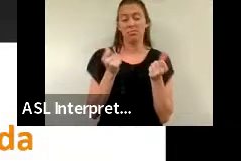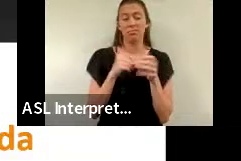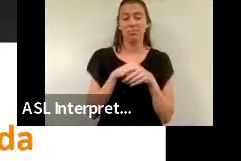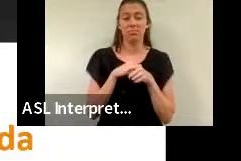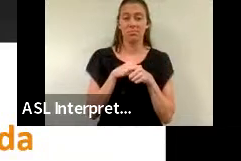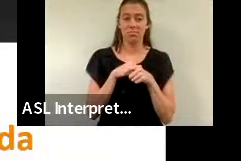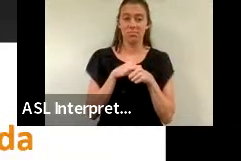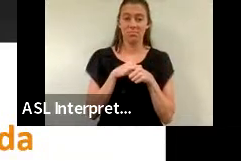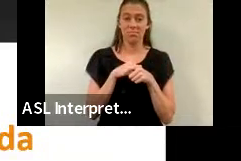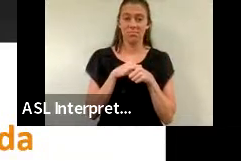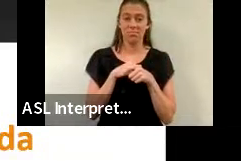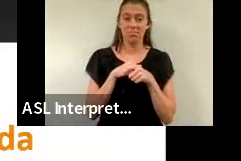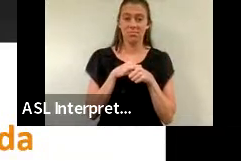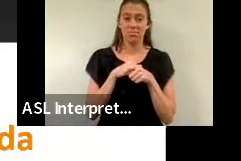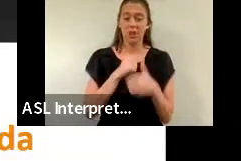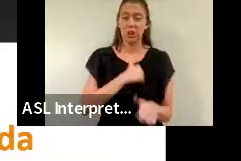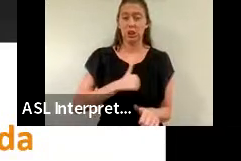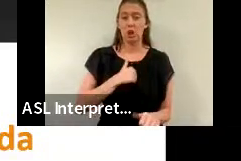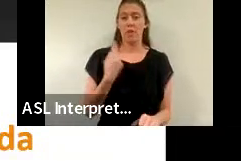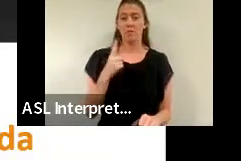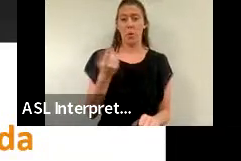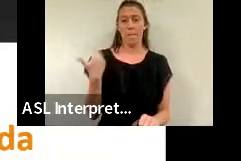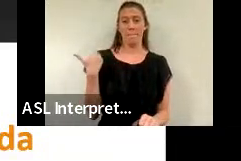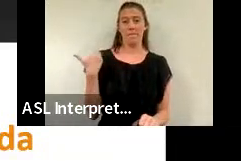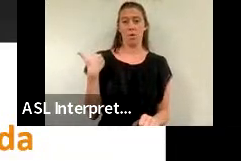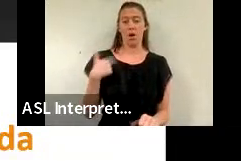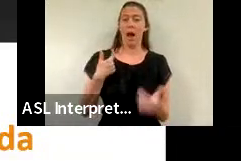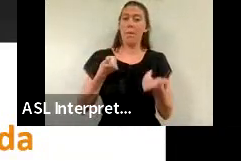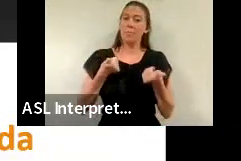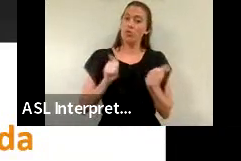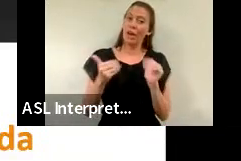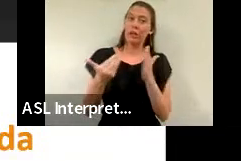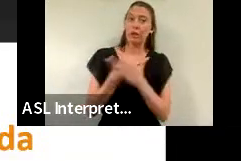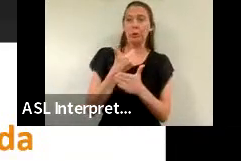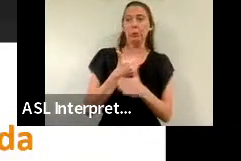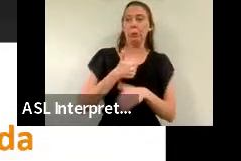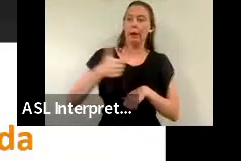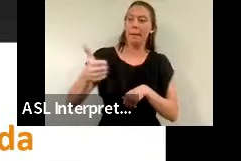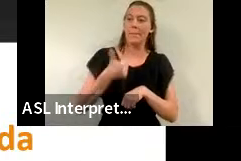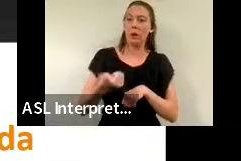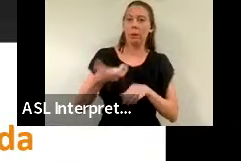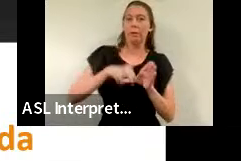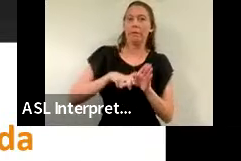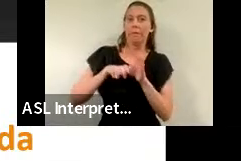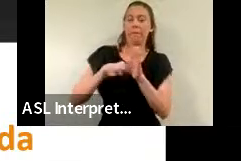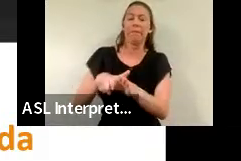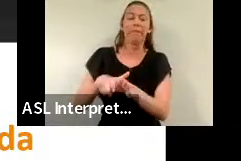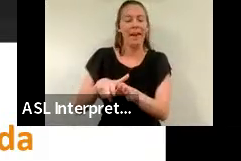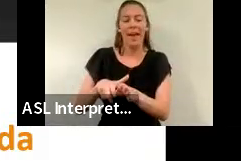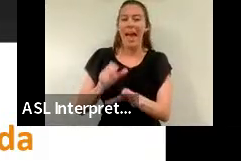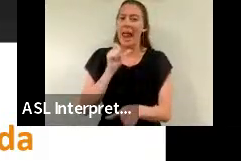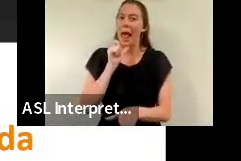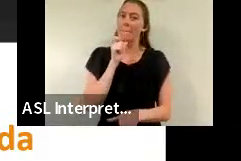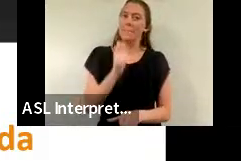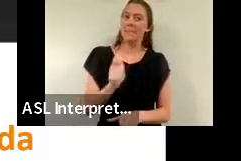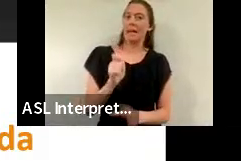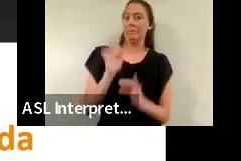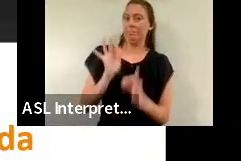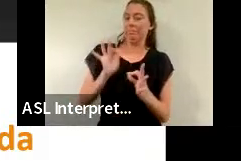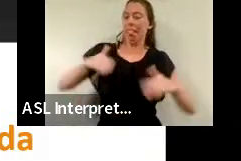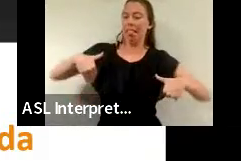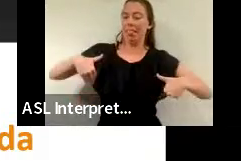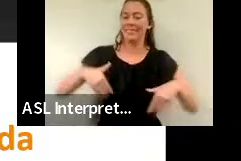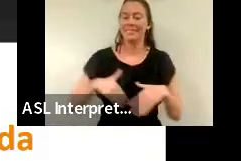for the disruption. I'm trying a new commute out and haven't mastered it yet.